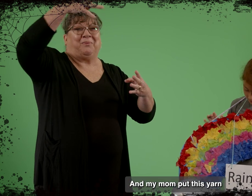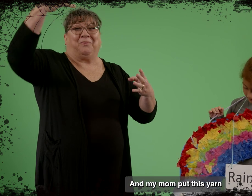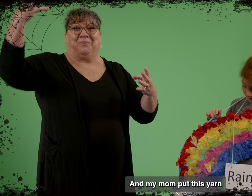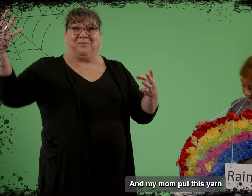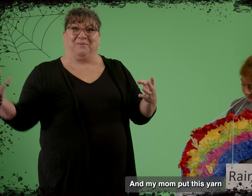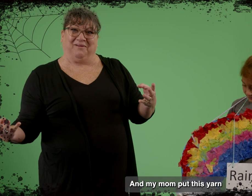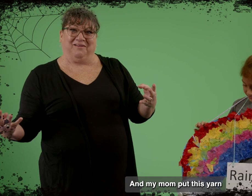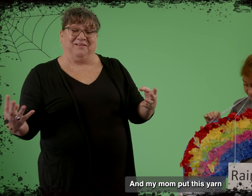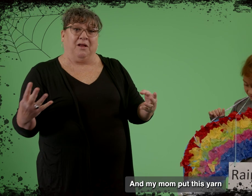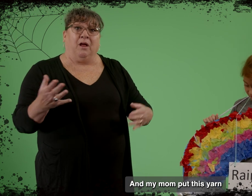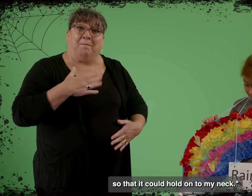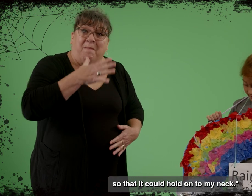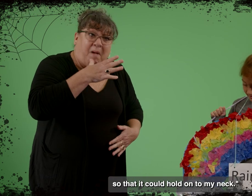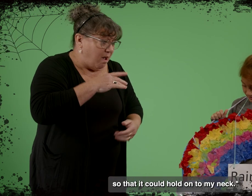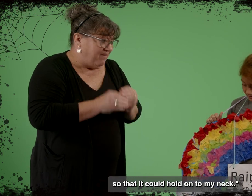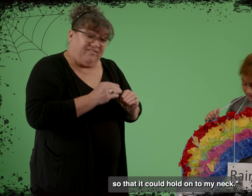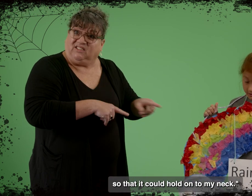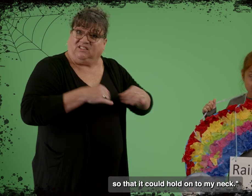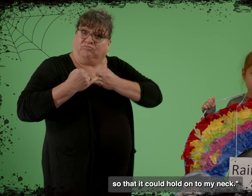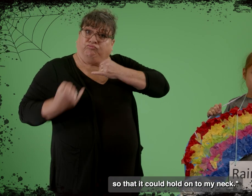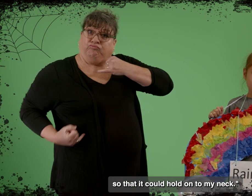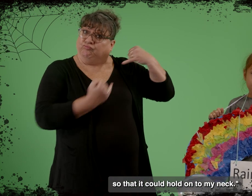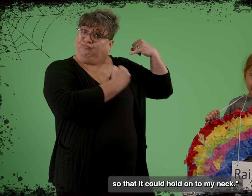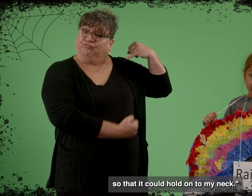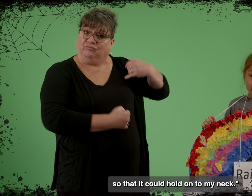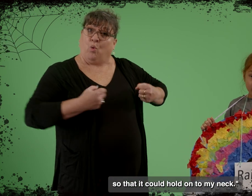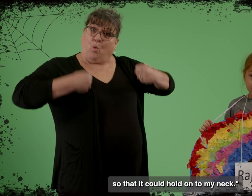And my mom put this yarn so then it could hold on to my neck.